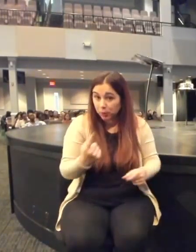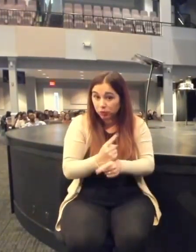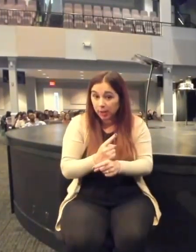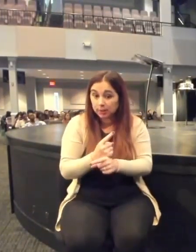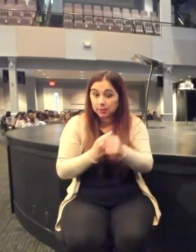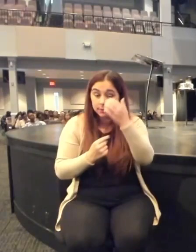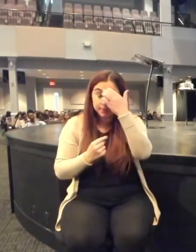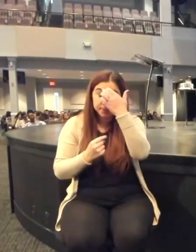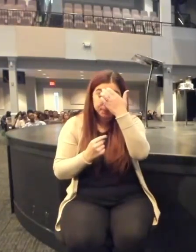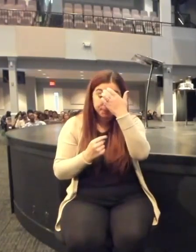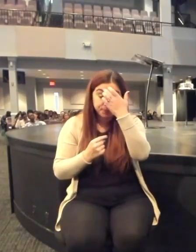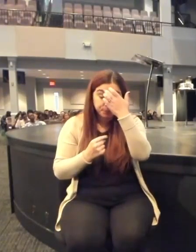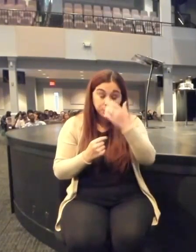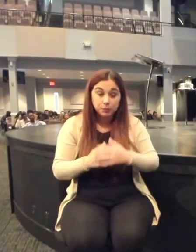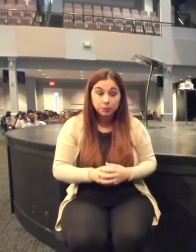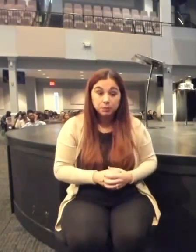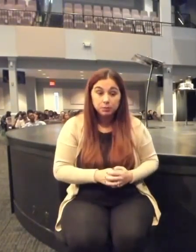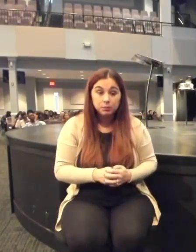shepherds.